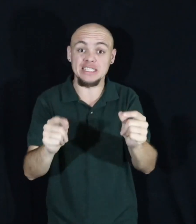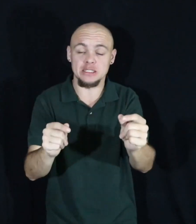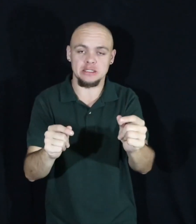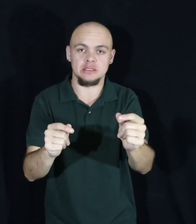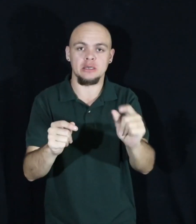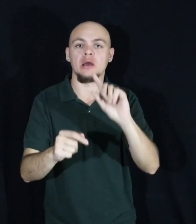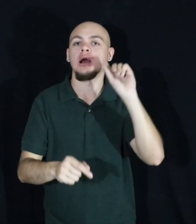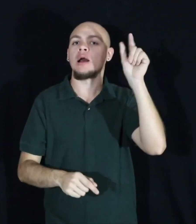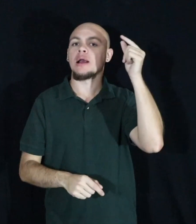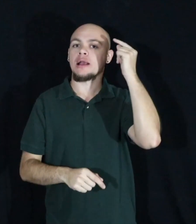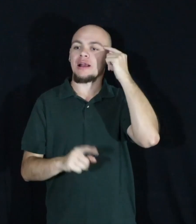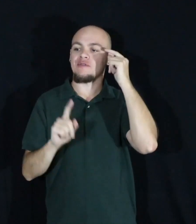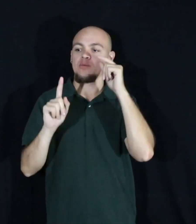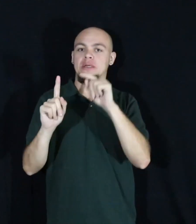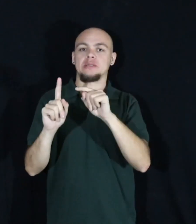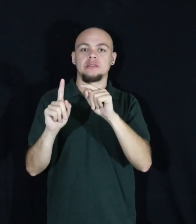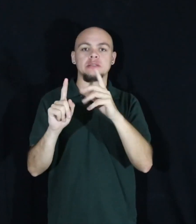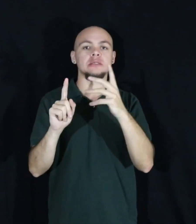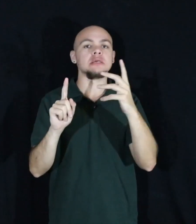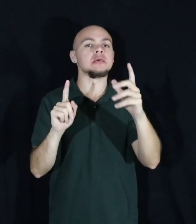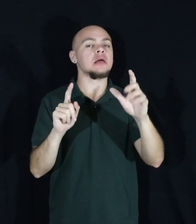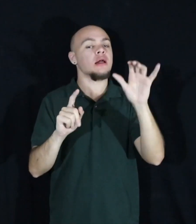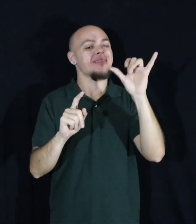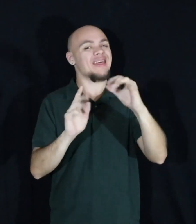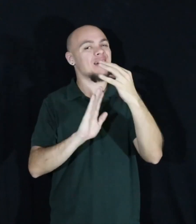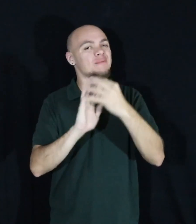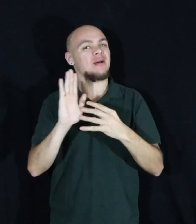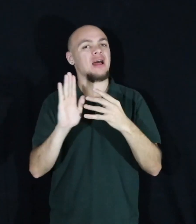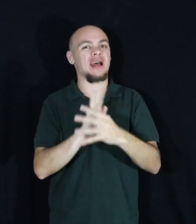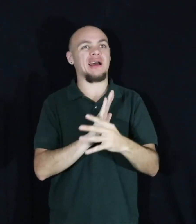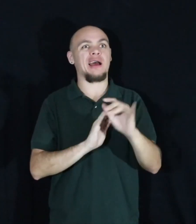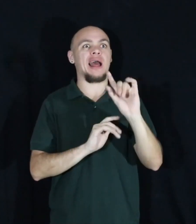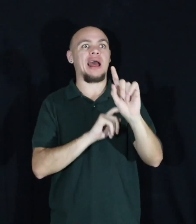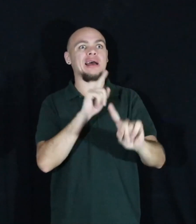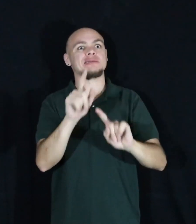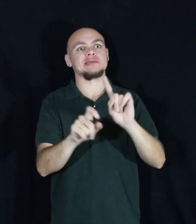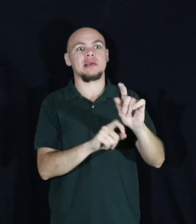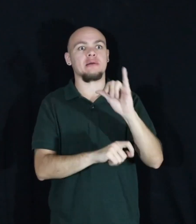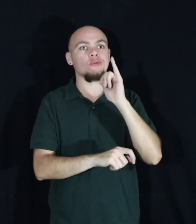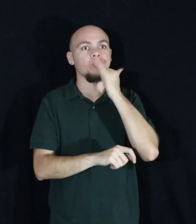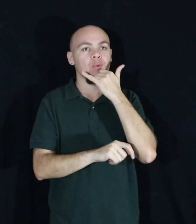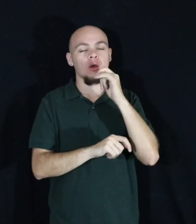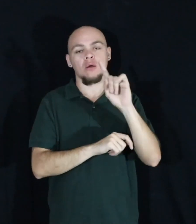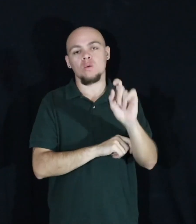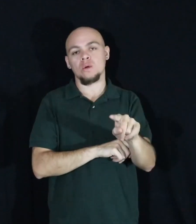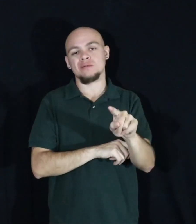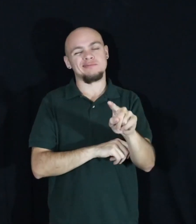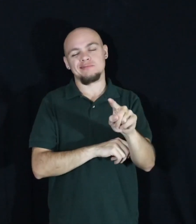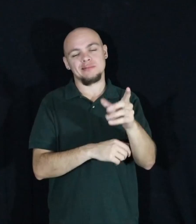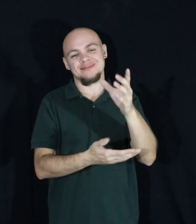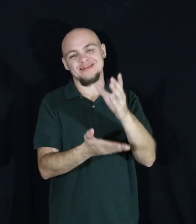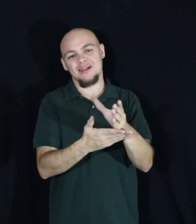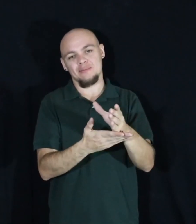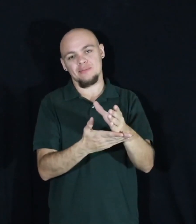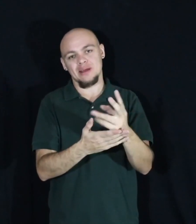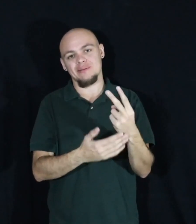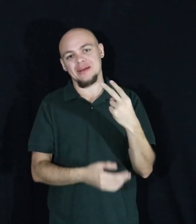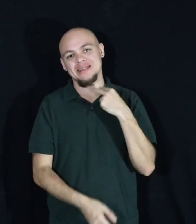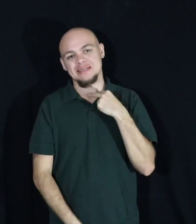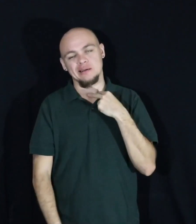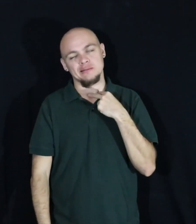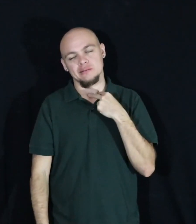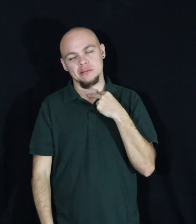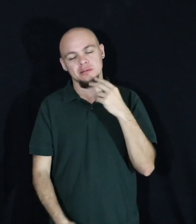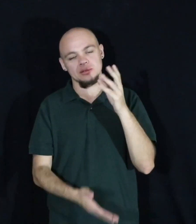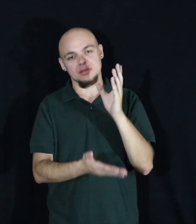Government must break out of this pattern of asking the wrong questions and getting stuck.